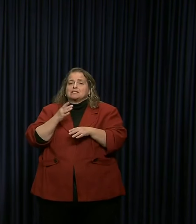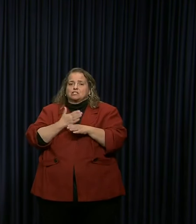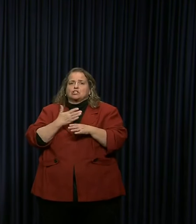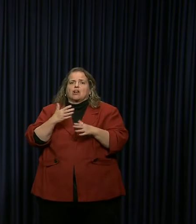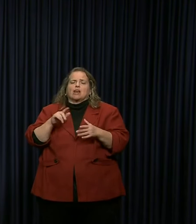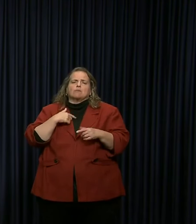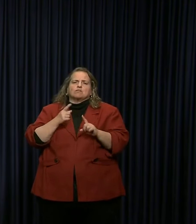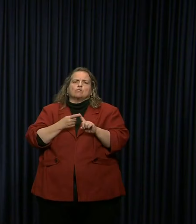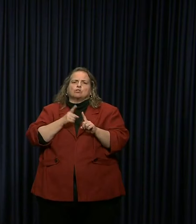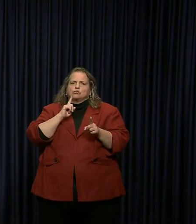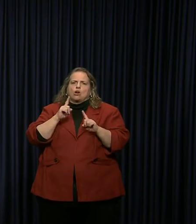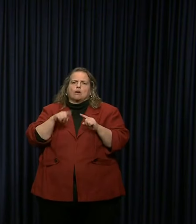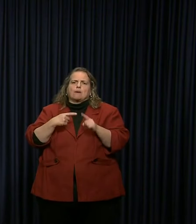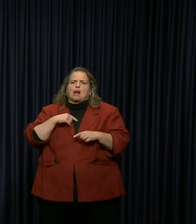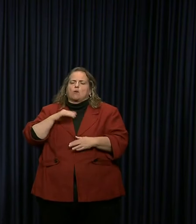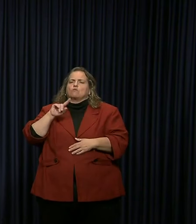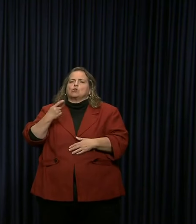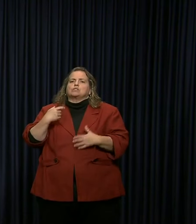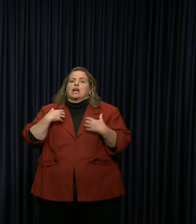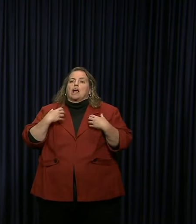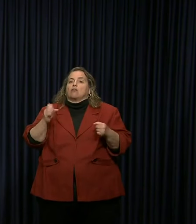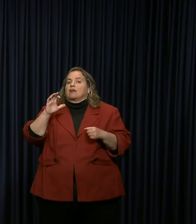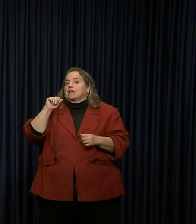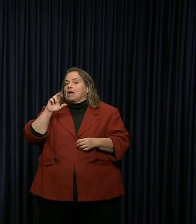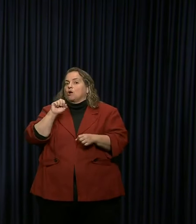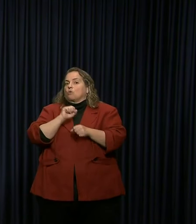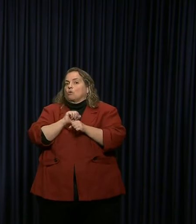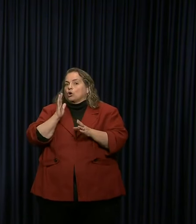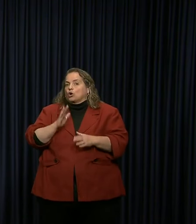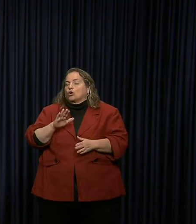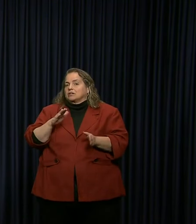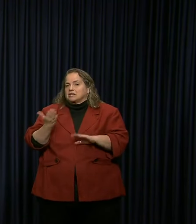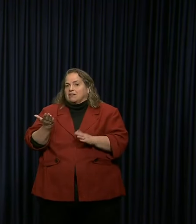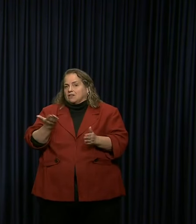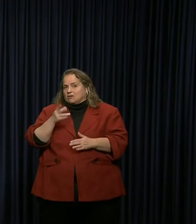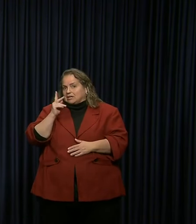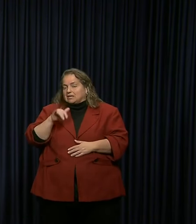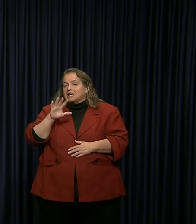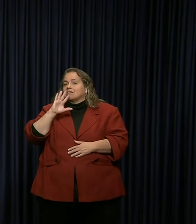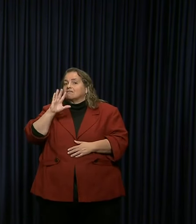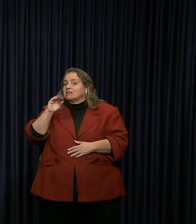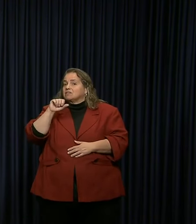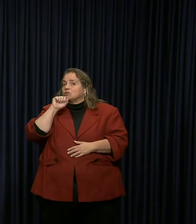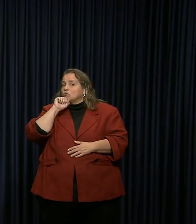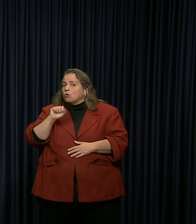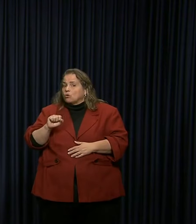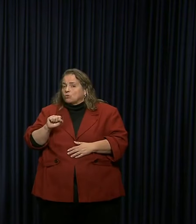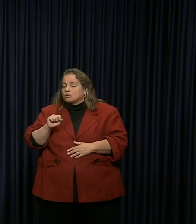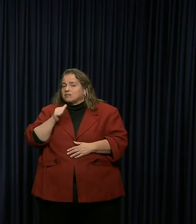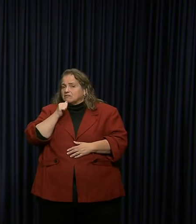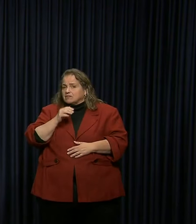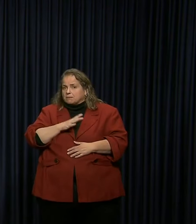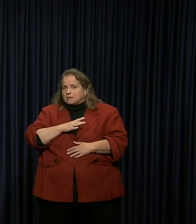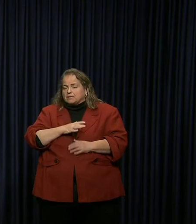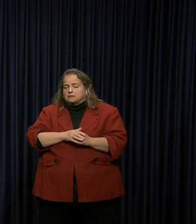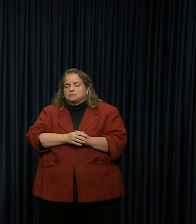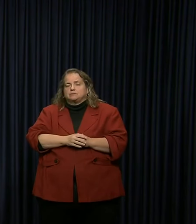let me talk about our first healthcare worker death here in Kentucky. It's a 50-year-old